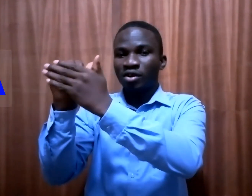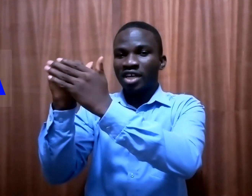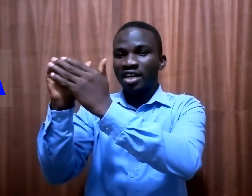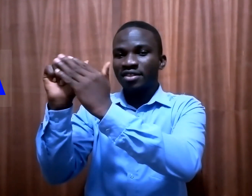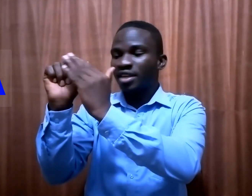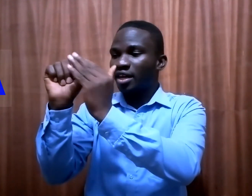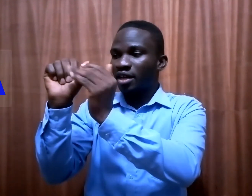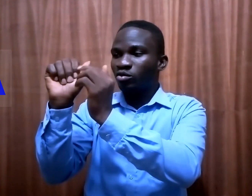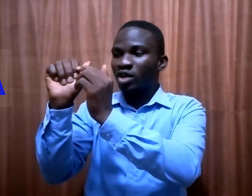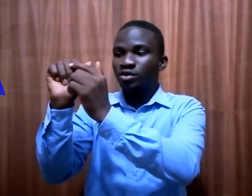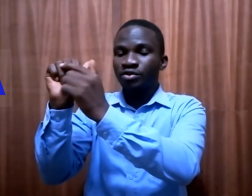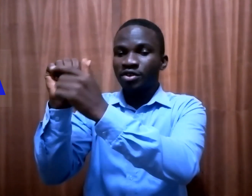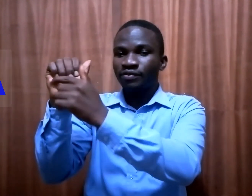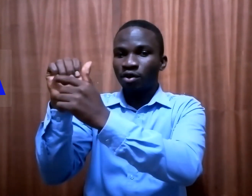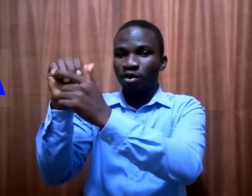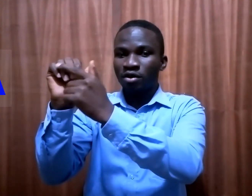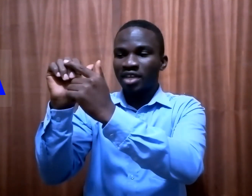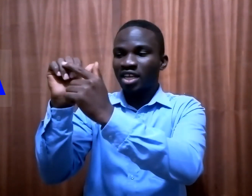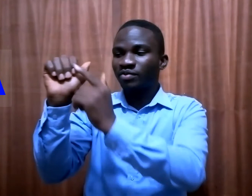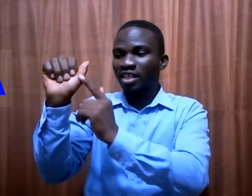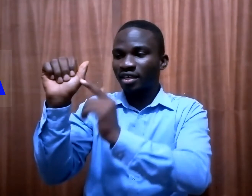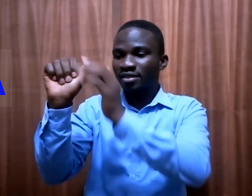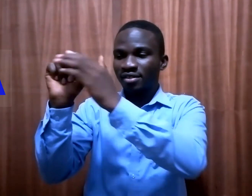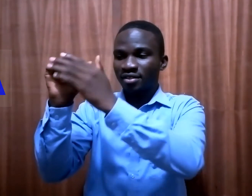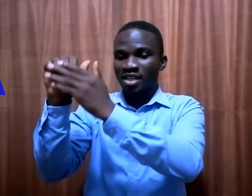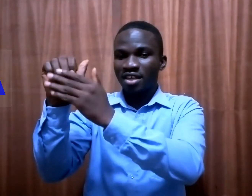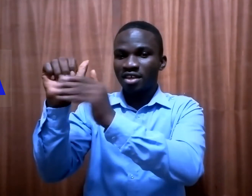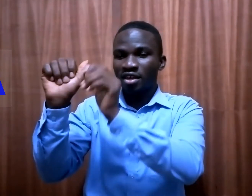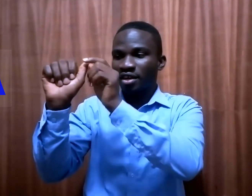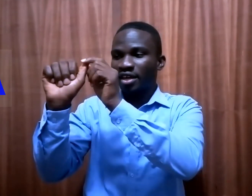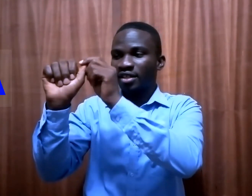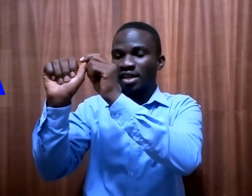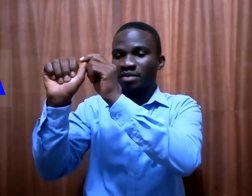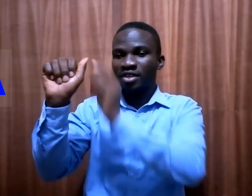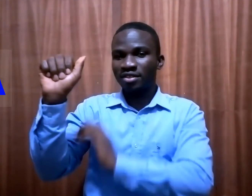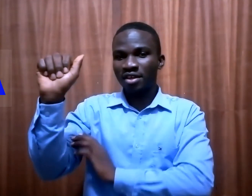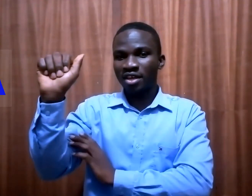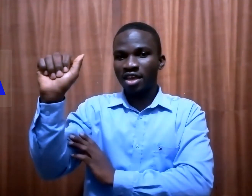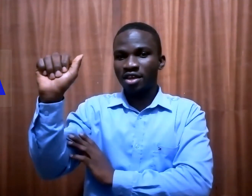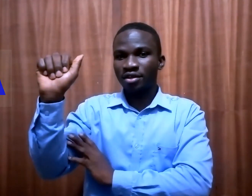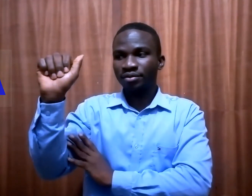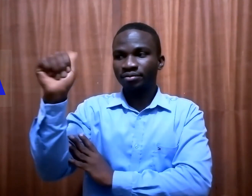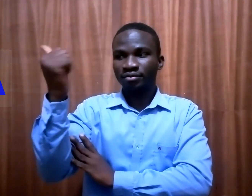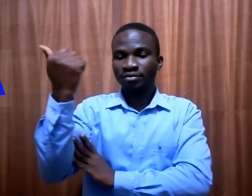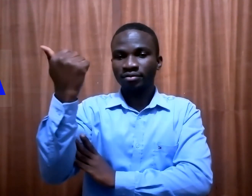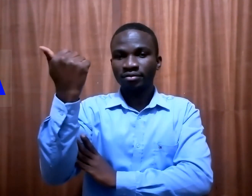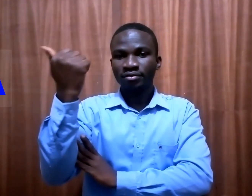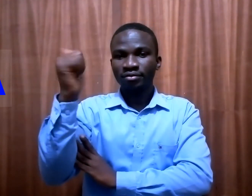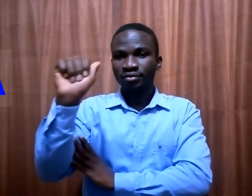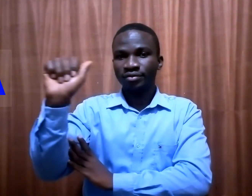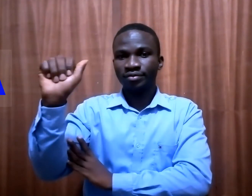The other 1, 2, 3, 4. The other fingers here, and the thumb is here. A.